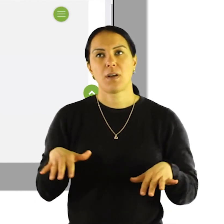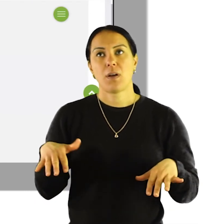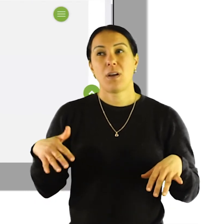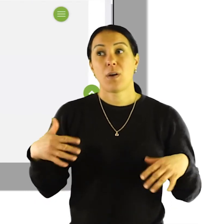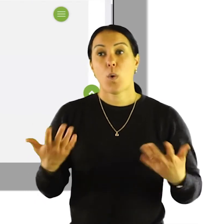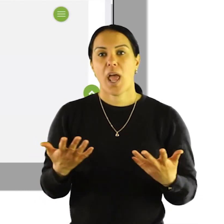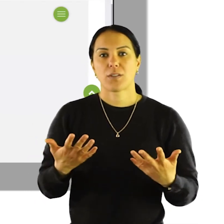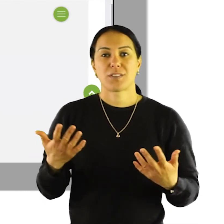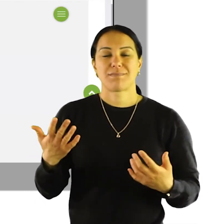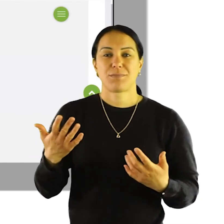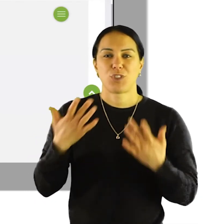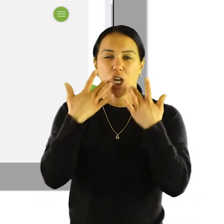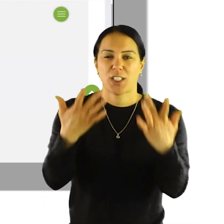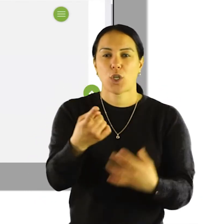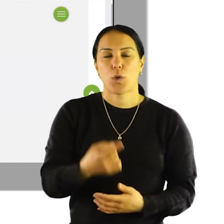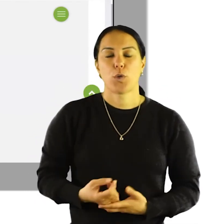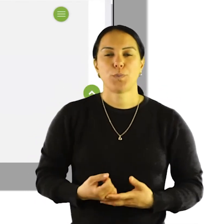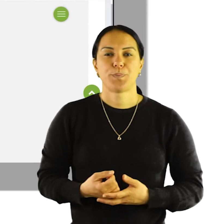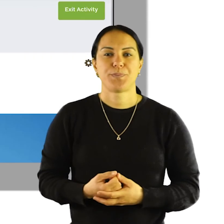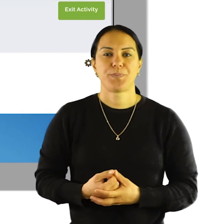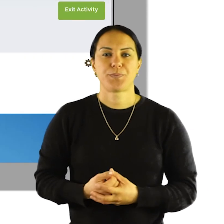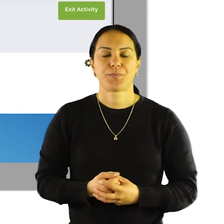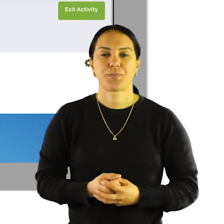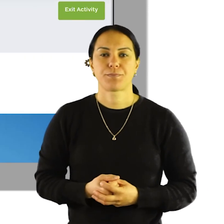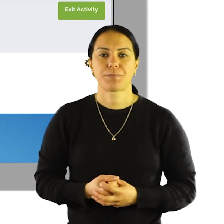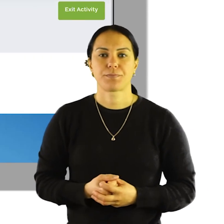Now, what else should I show you?